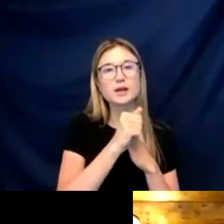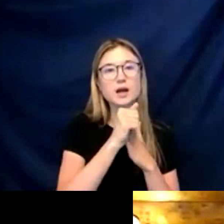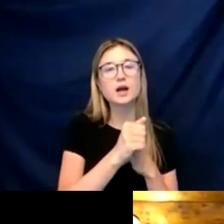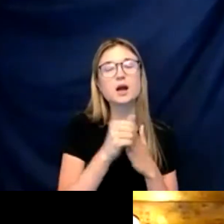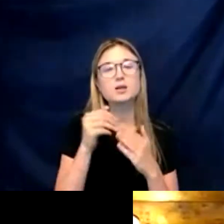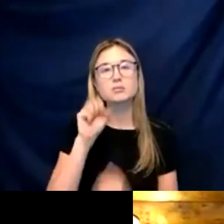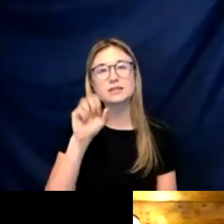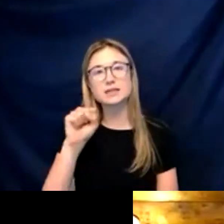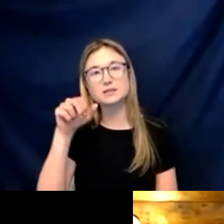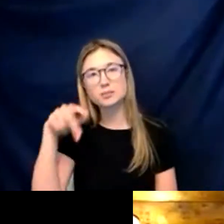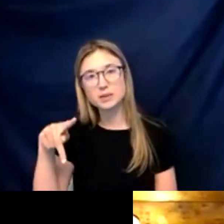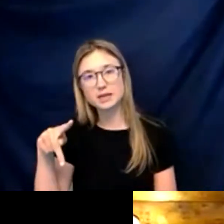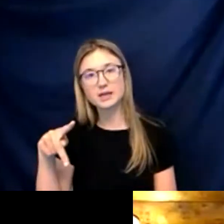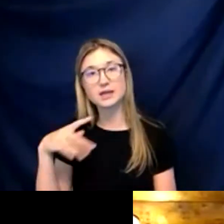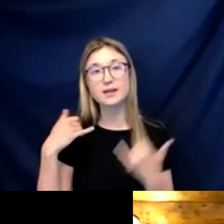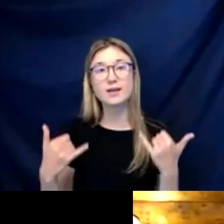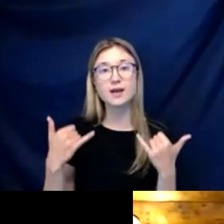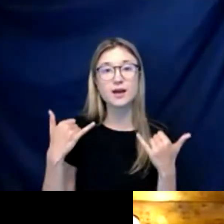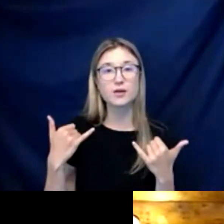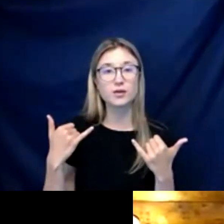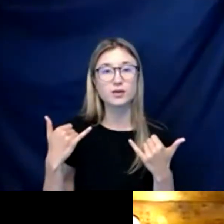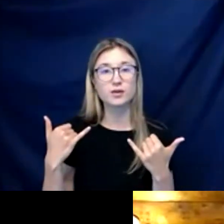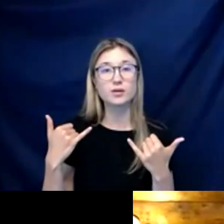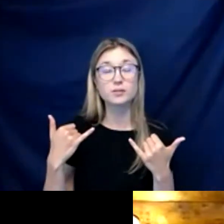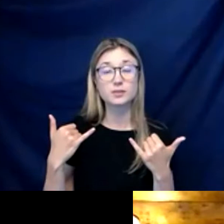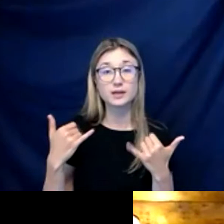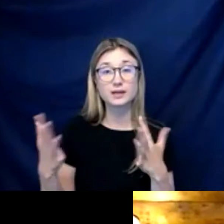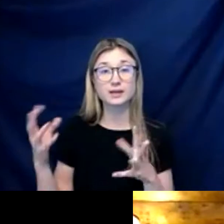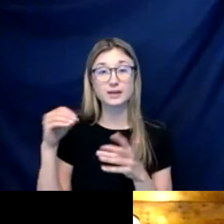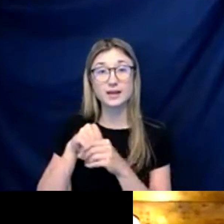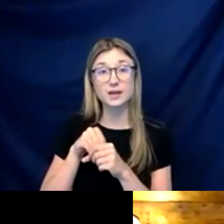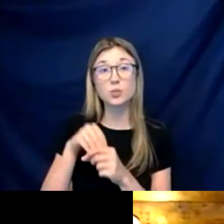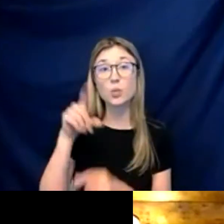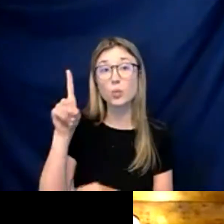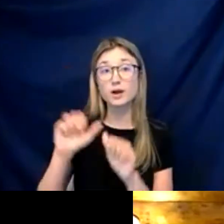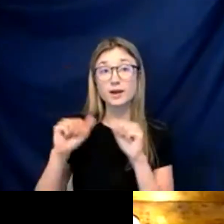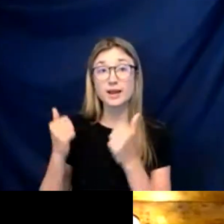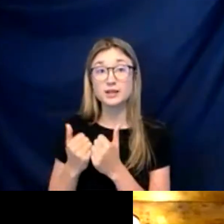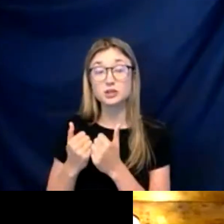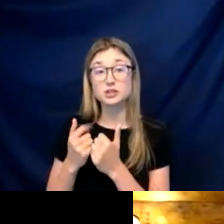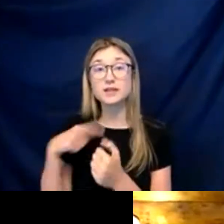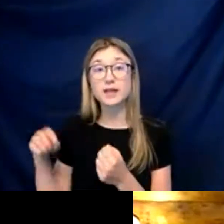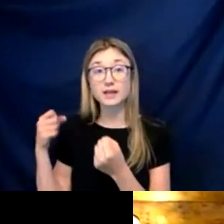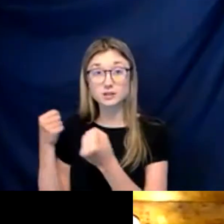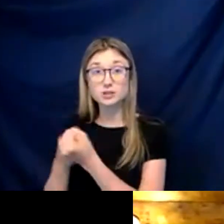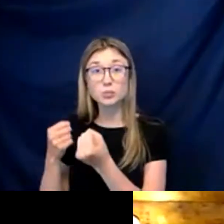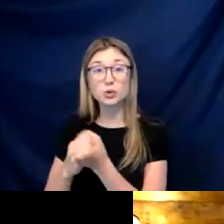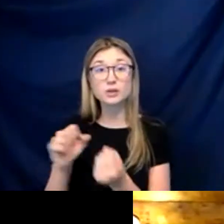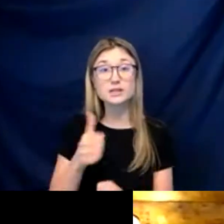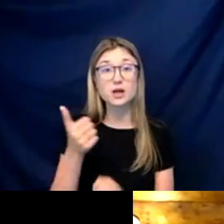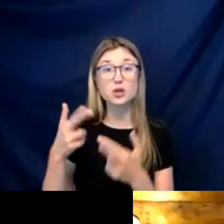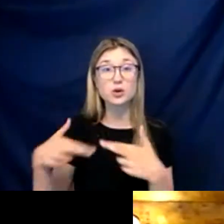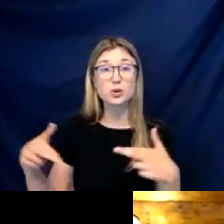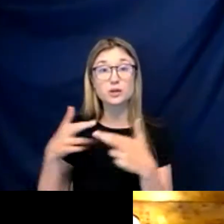providers. Currently, it is housed in one agency that kind of supports the other regional service centers we have